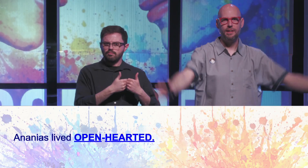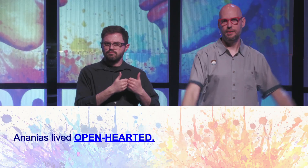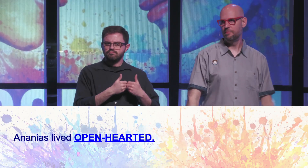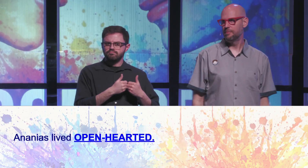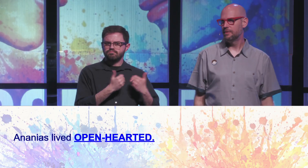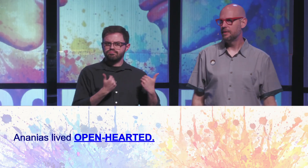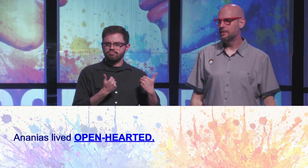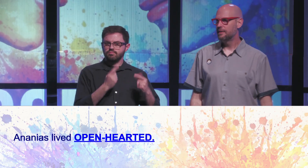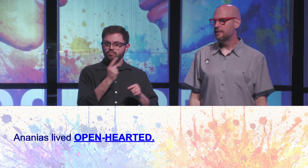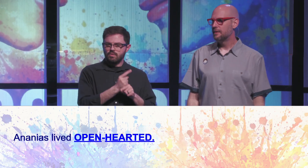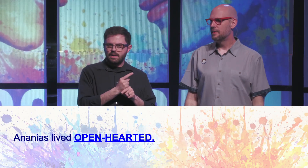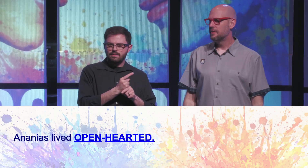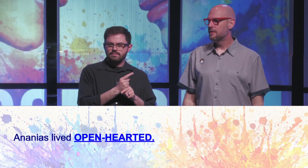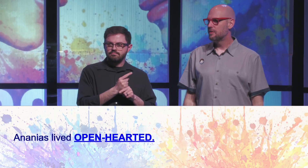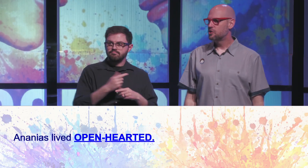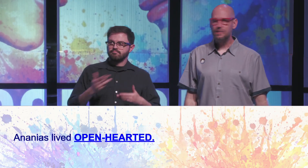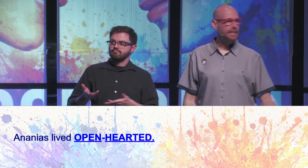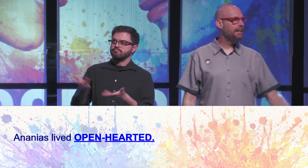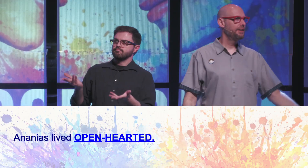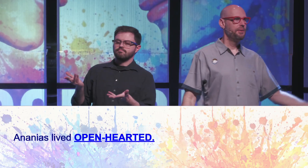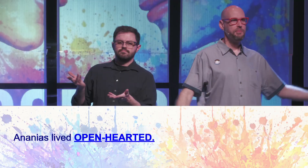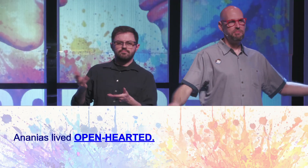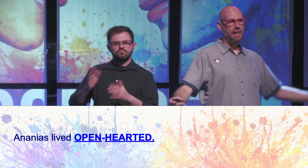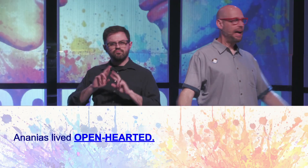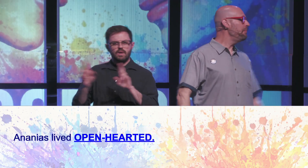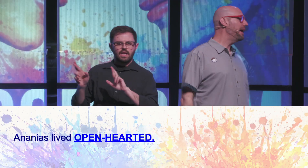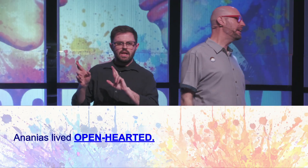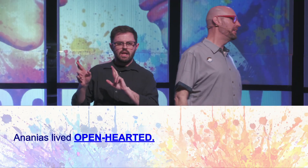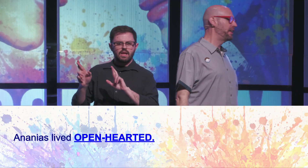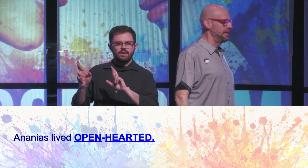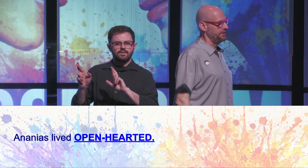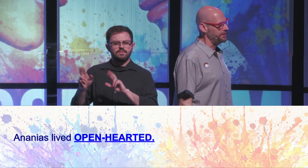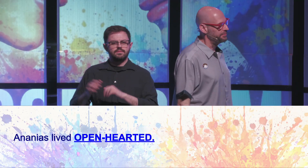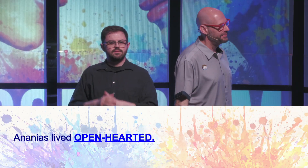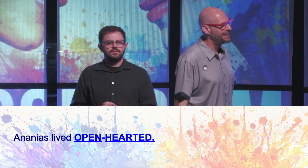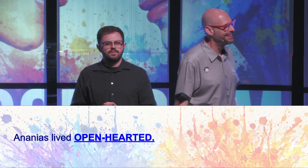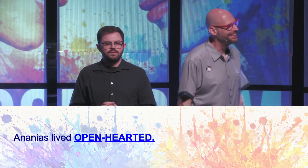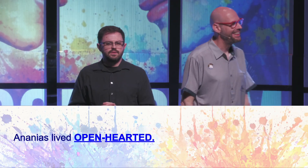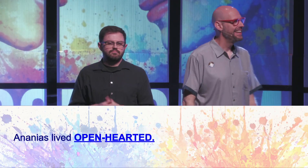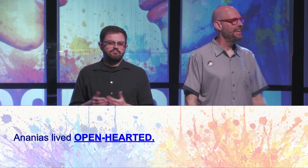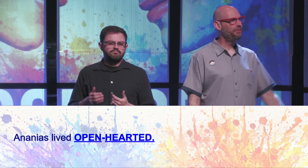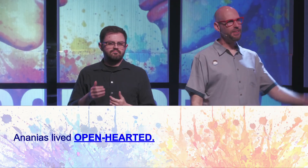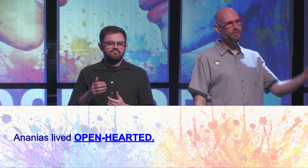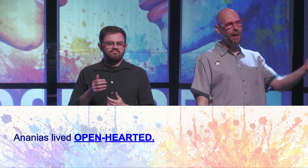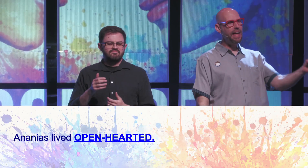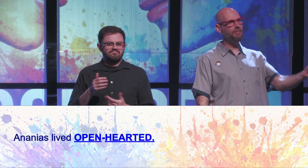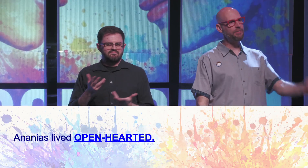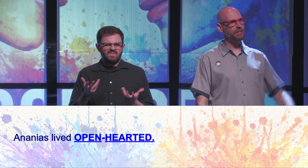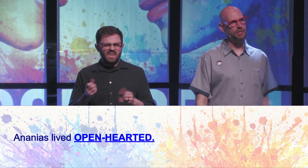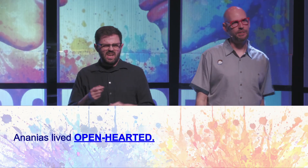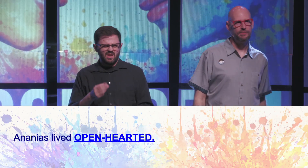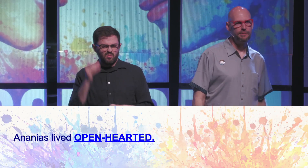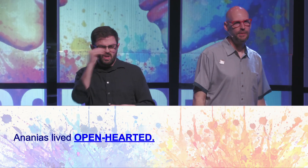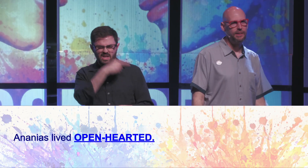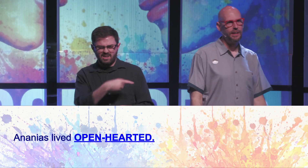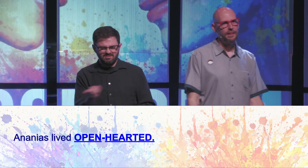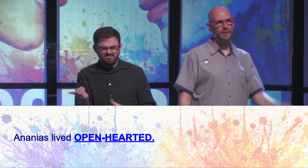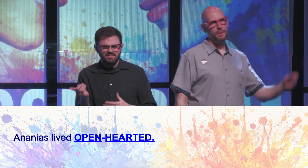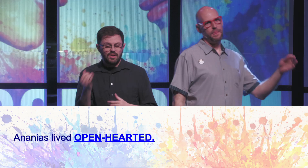Here I am. Just like, I'm not going to lie to you. If I have a